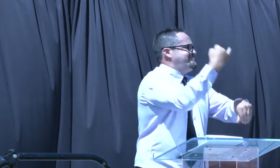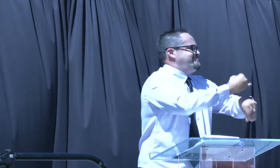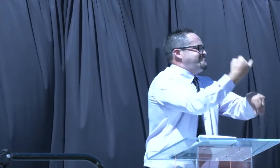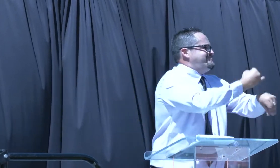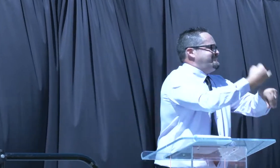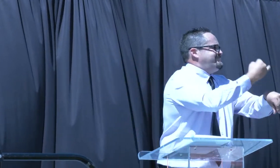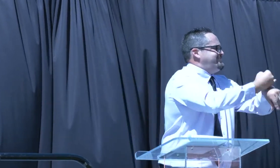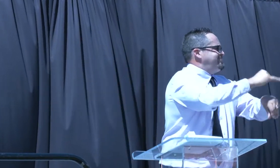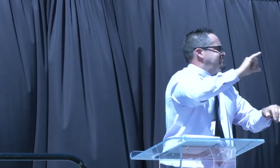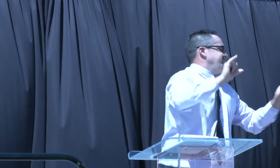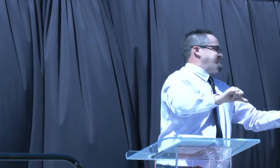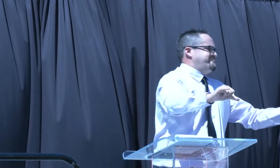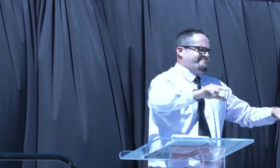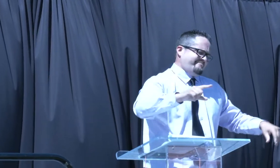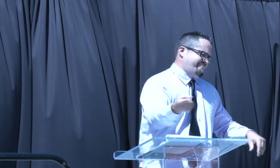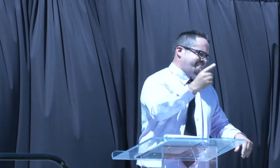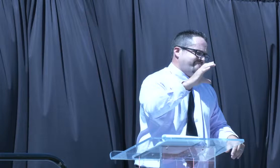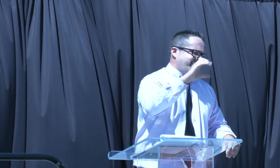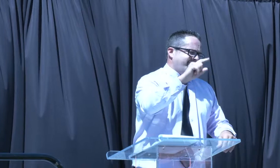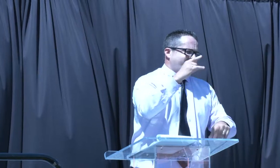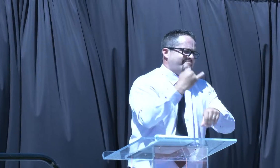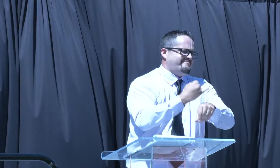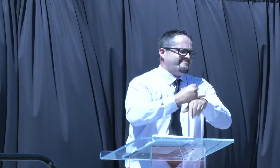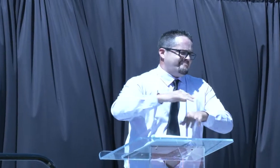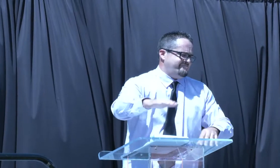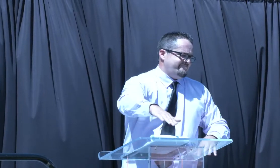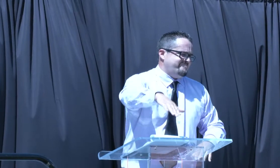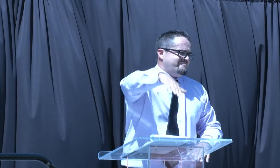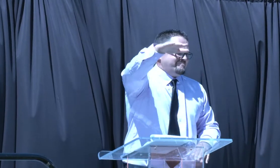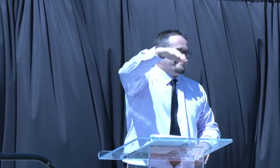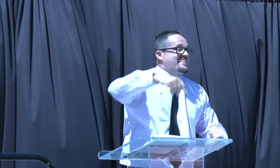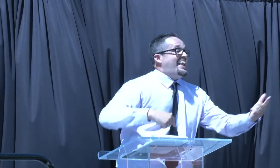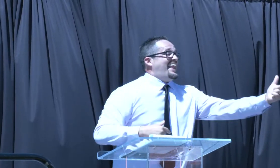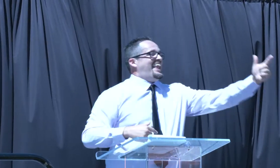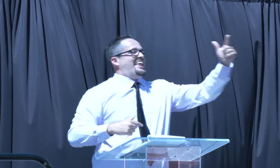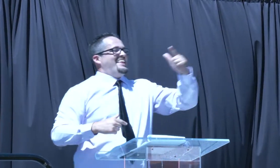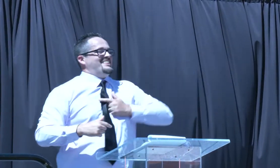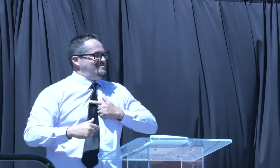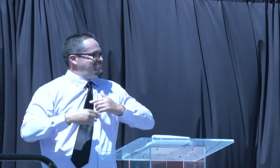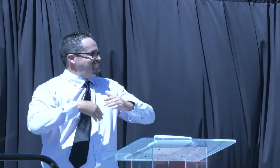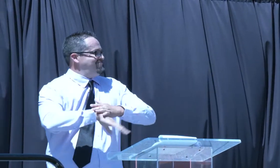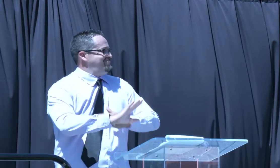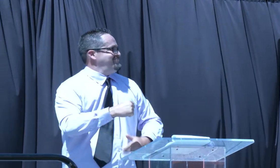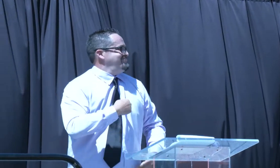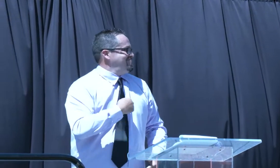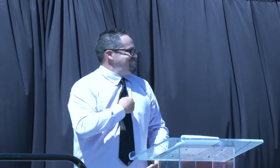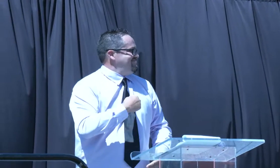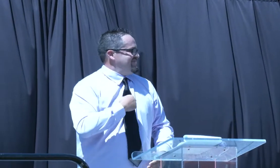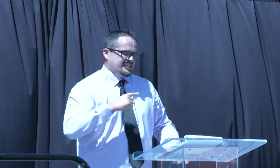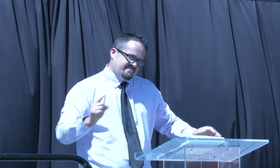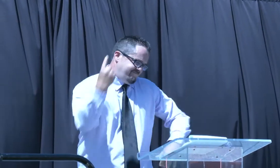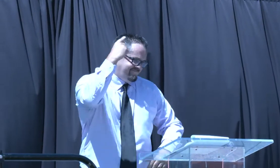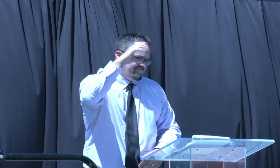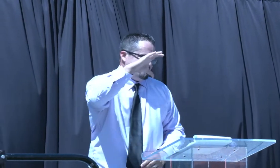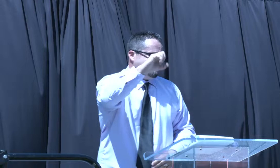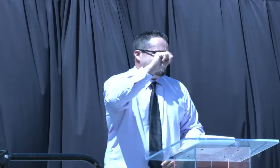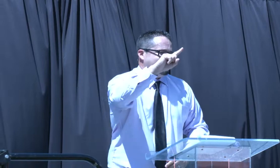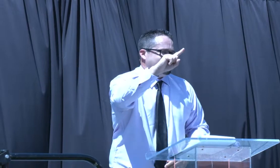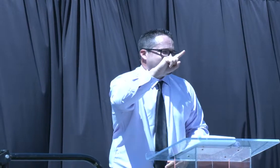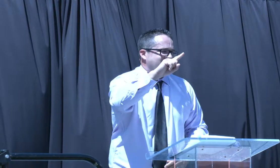And when my father was born, Oscar Bibb, he went to the California School for the Deaf. And also, I